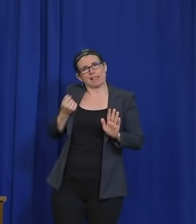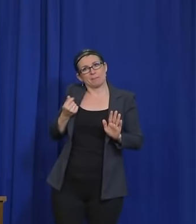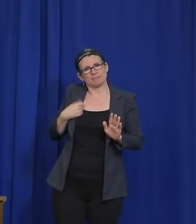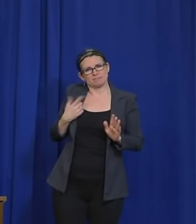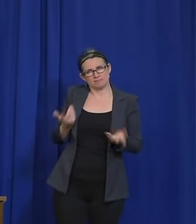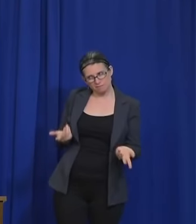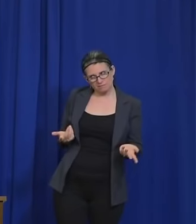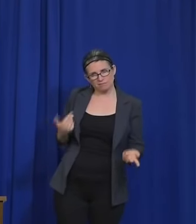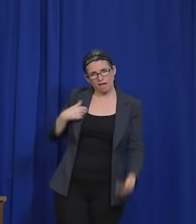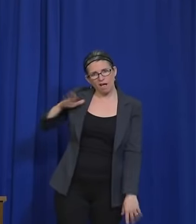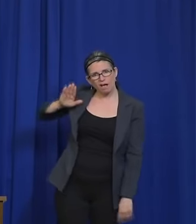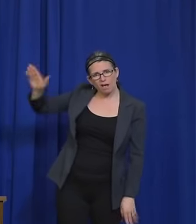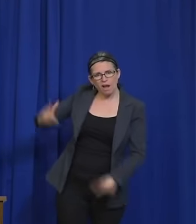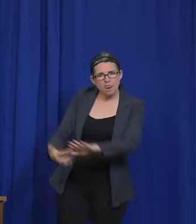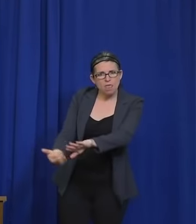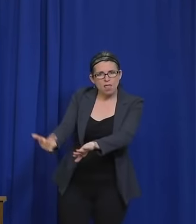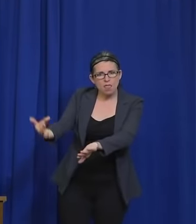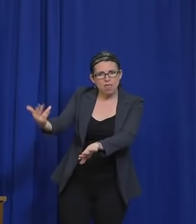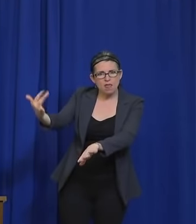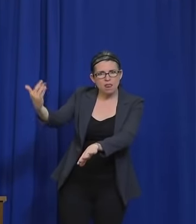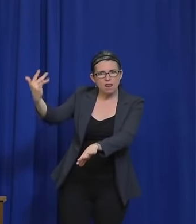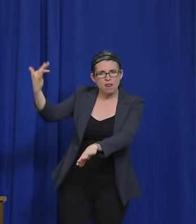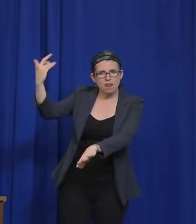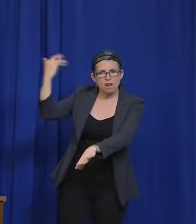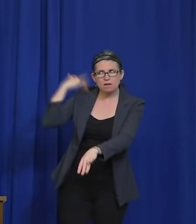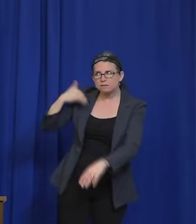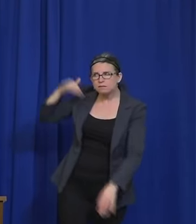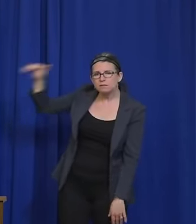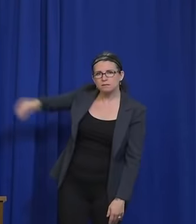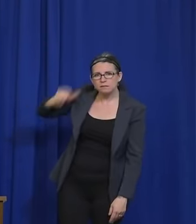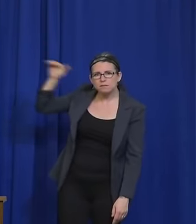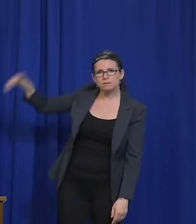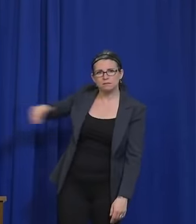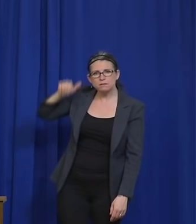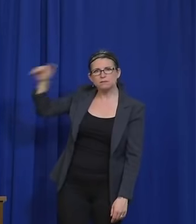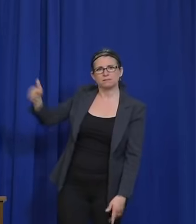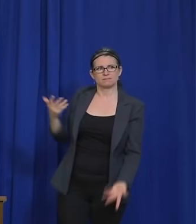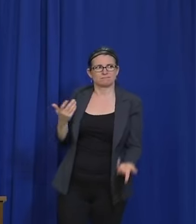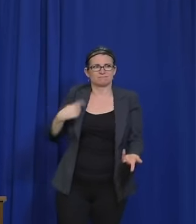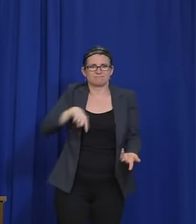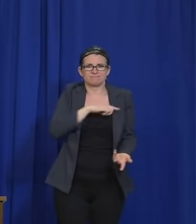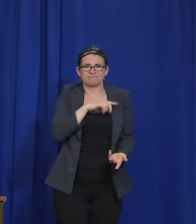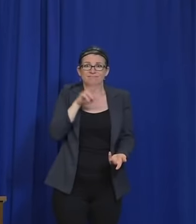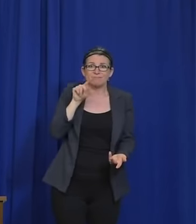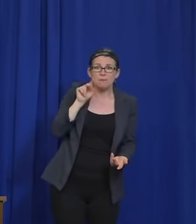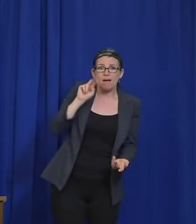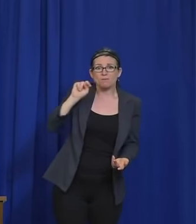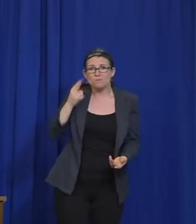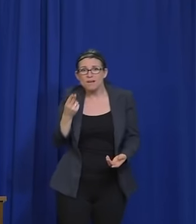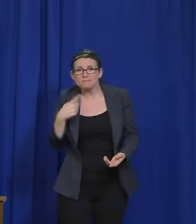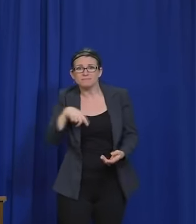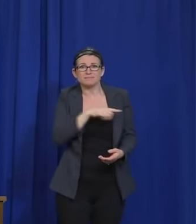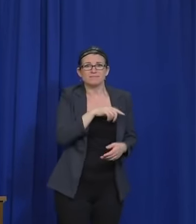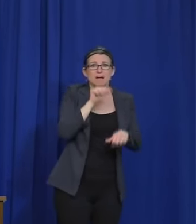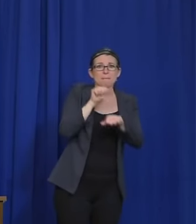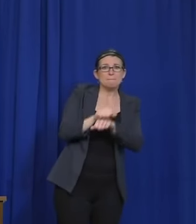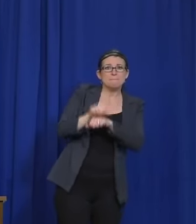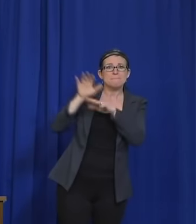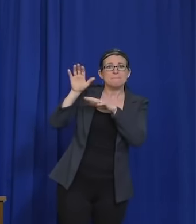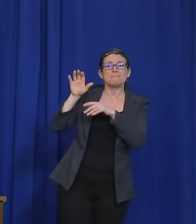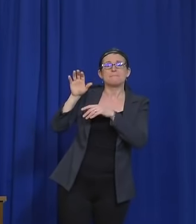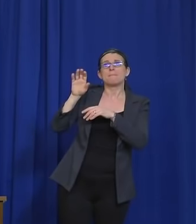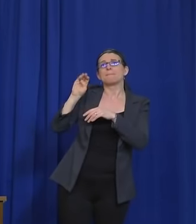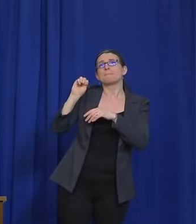calls, as does Vermont, New Hampshire, Montana, other more rural states, that we want to